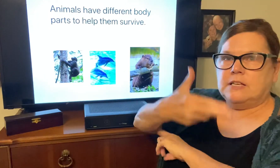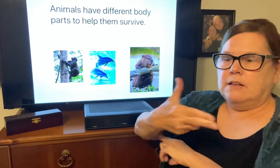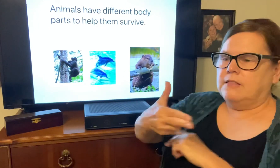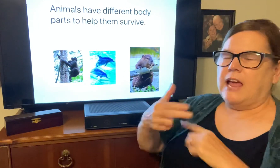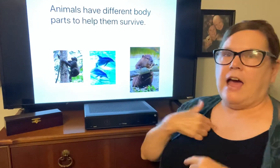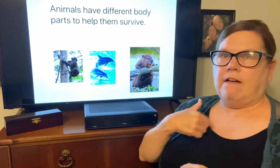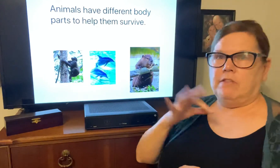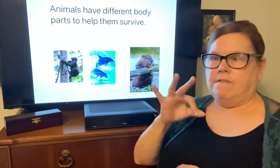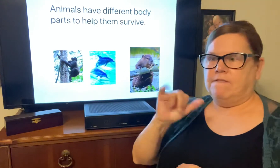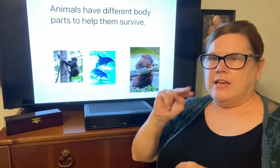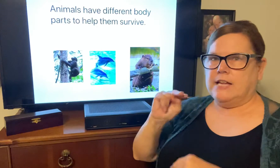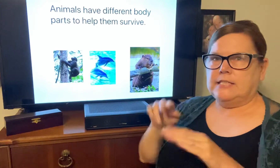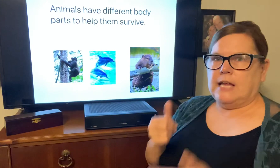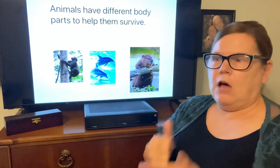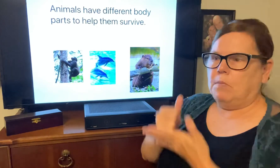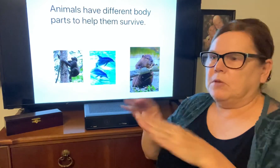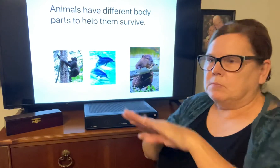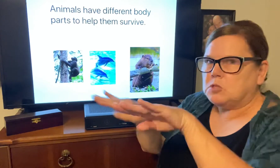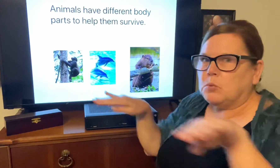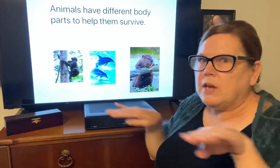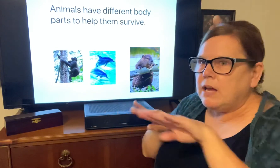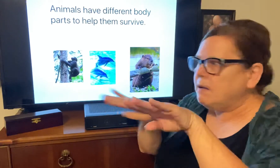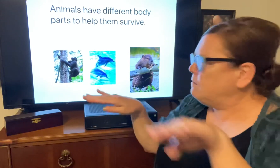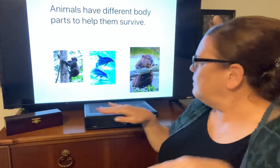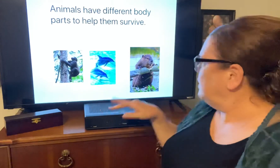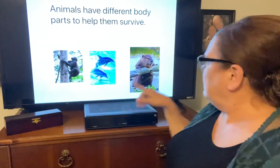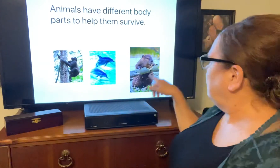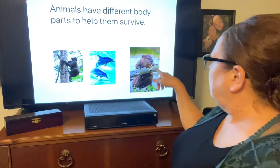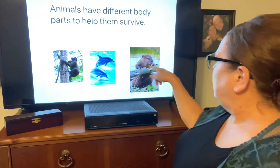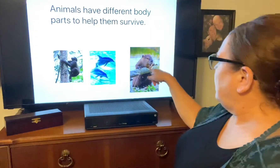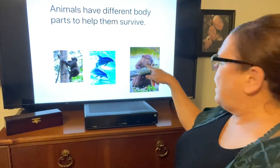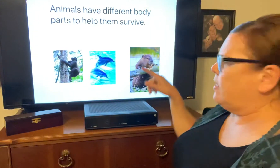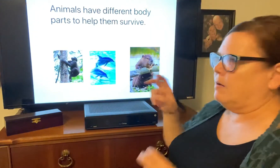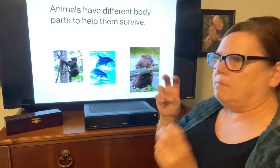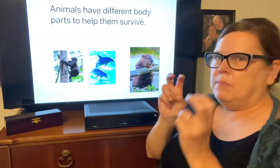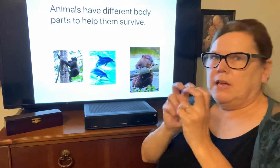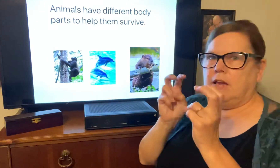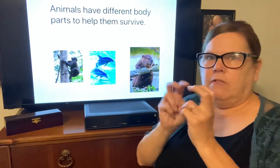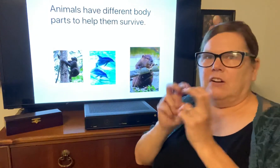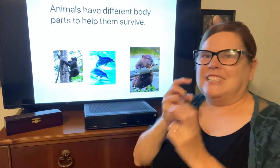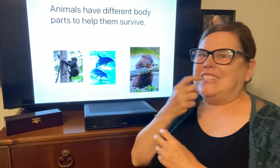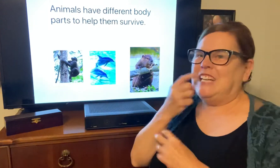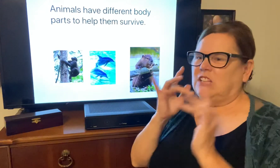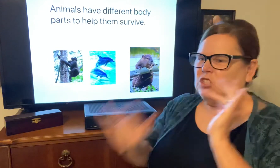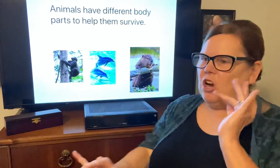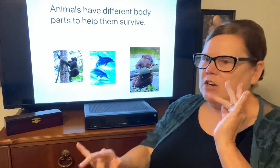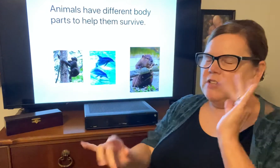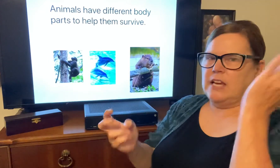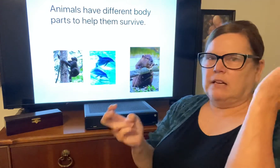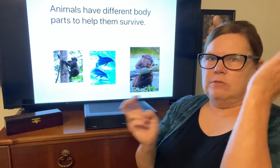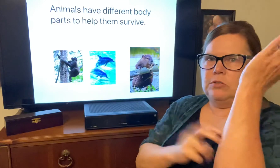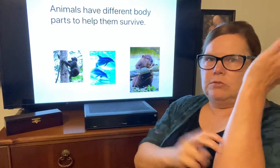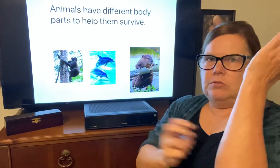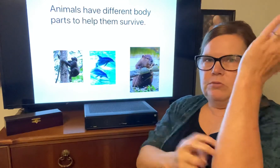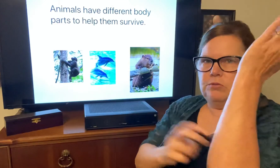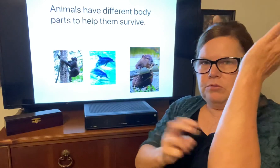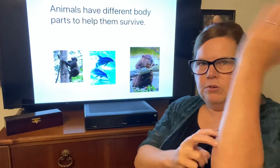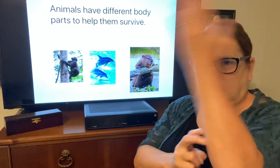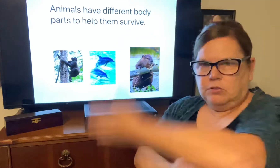they have the fins to help them swim. And the beavers' teeth sharp so they can